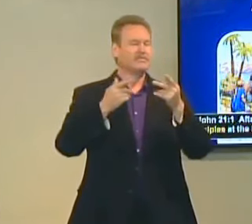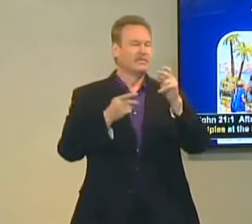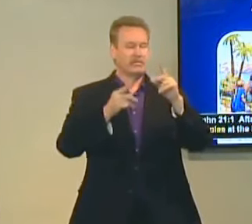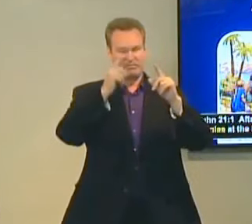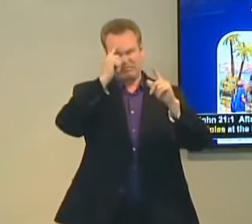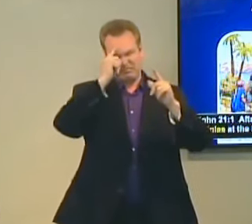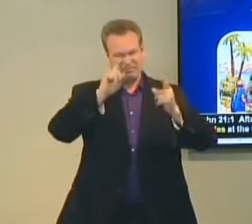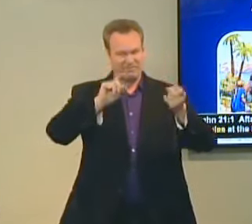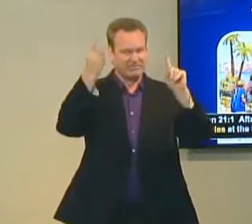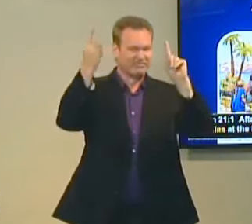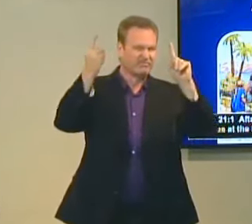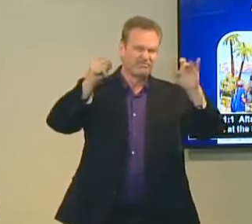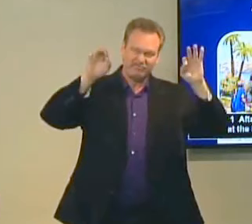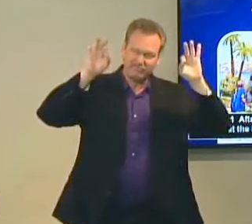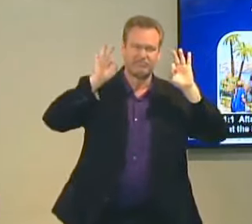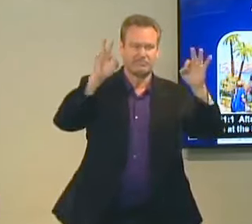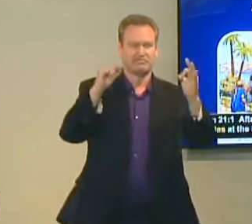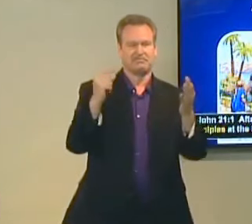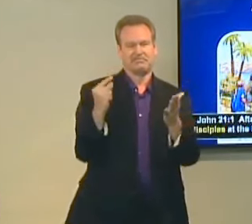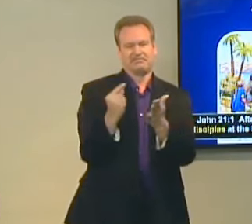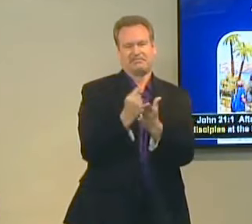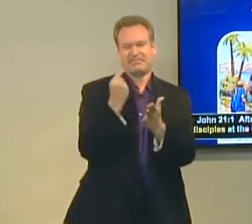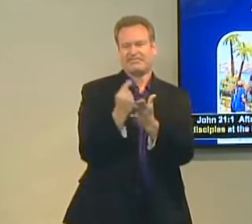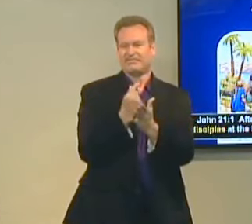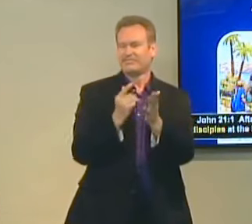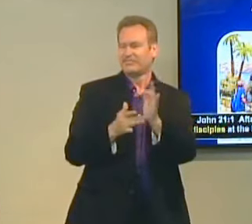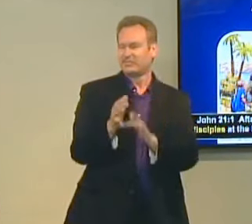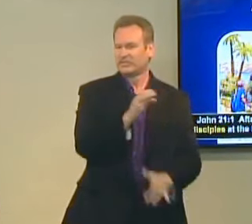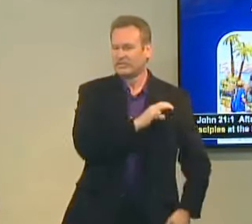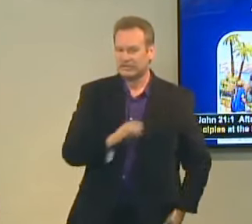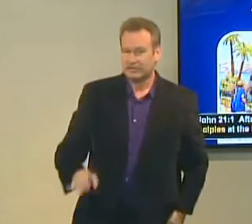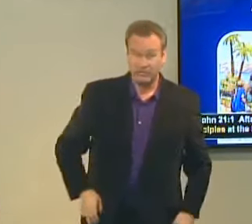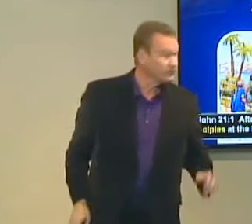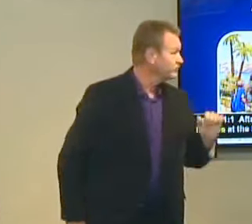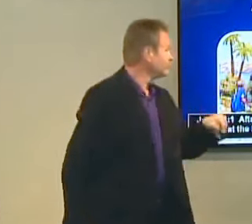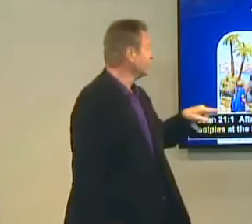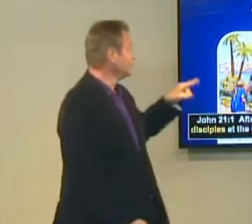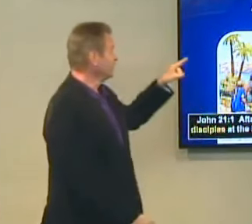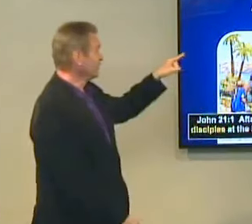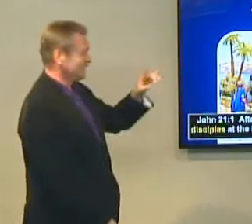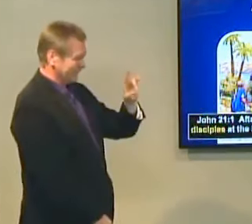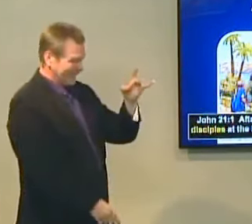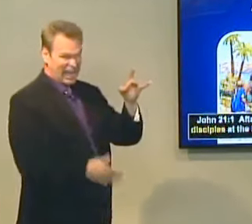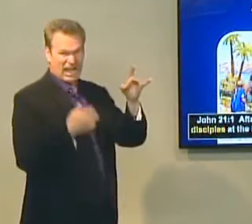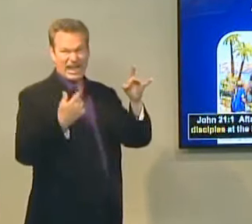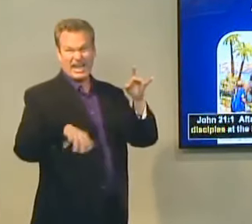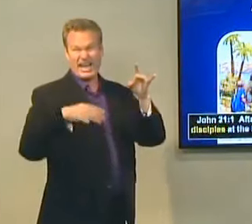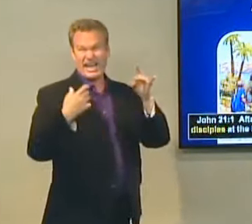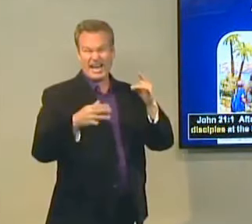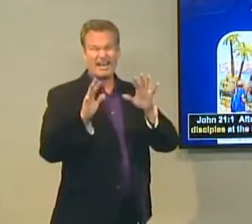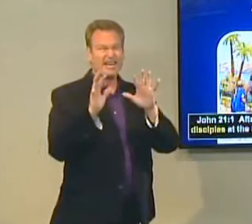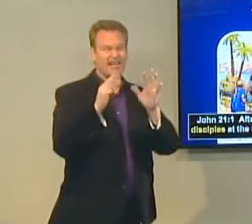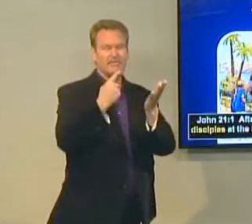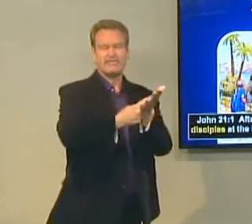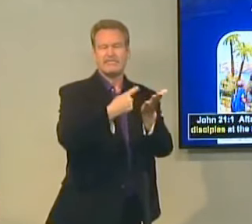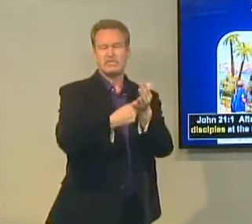And then from then on. Peter would know. Peter would spread the gospel after. So this eighth appearance of